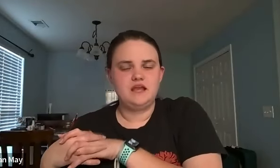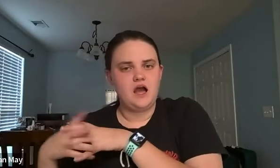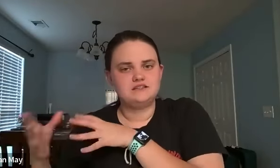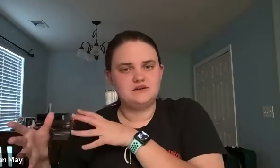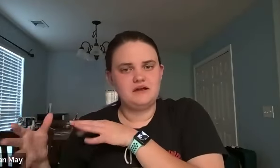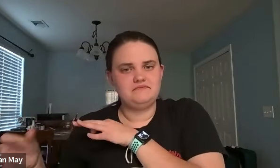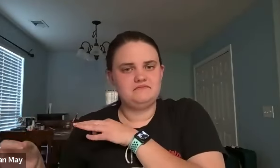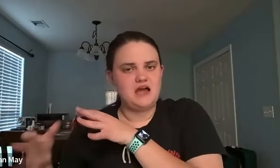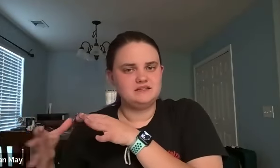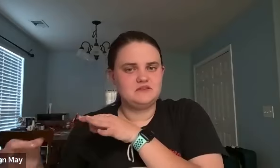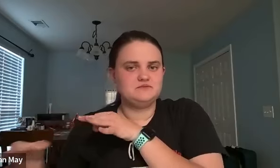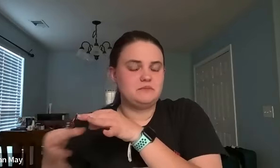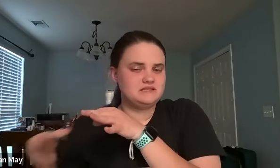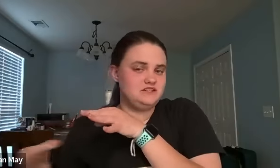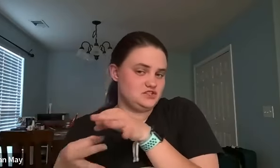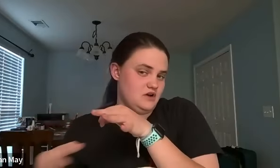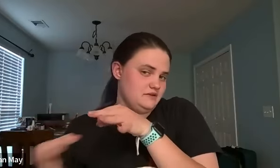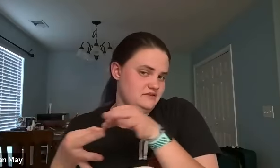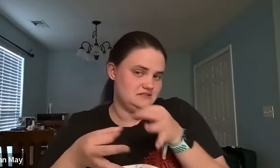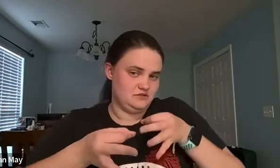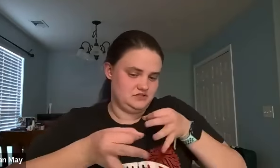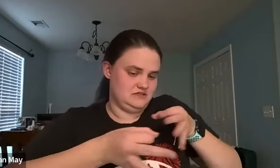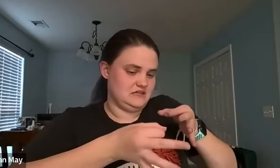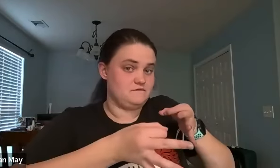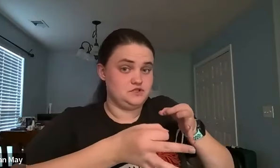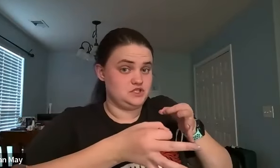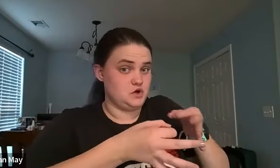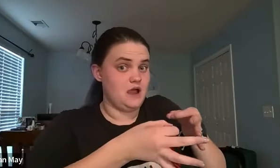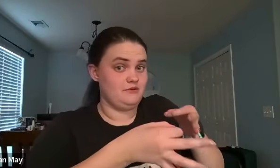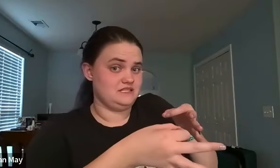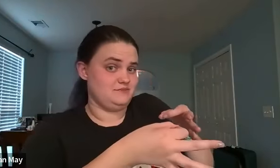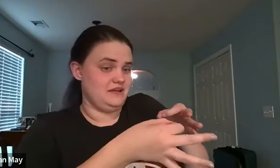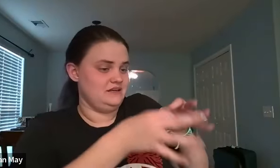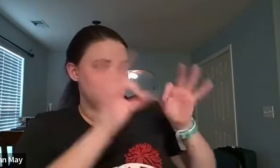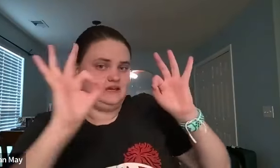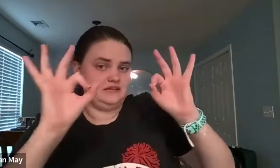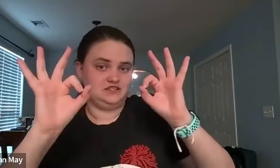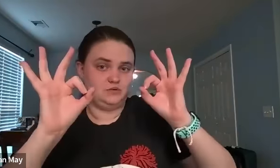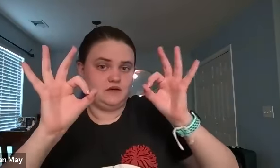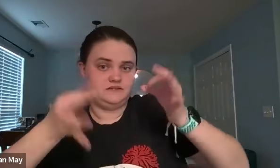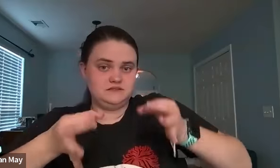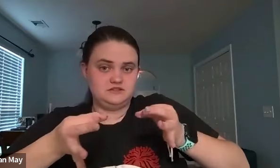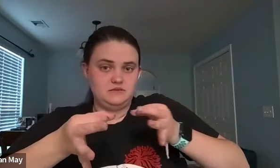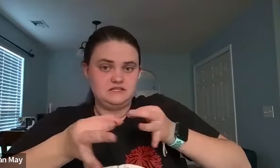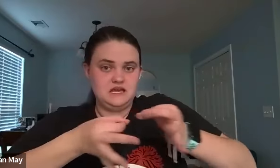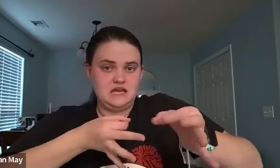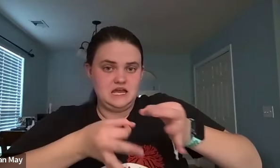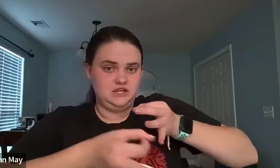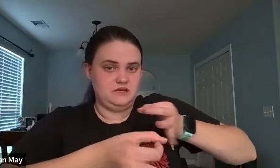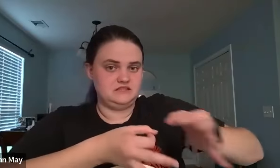yeah, so I not explain this, but basically describing things, which the sign for describe or explain is like two F's, they're sideways, and you basically